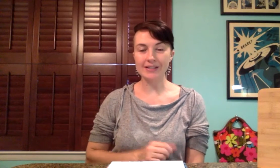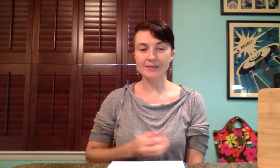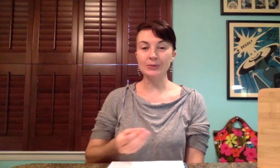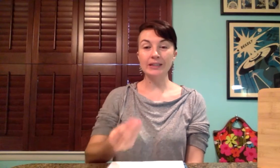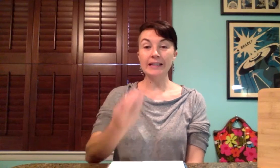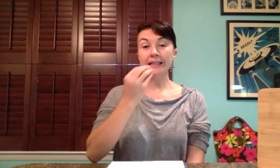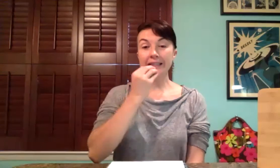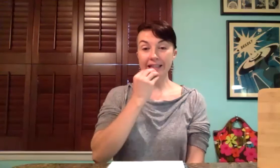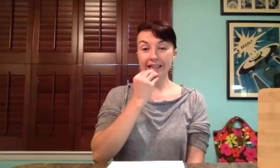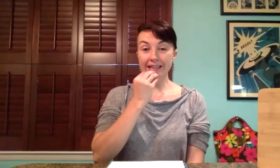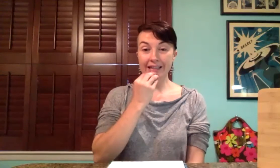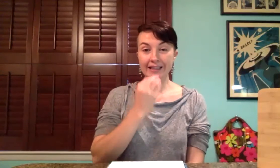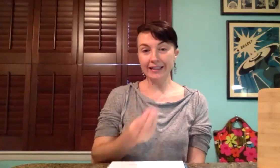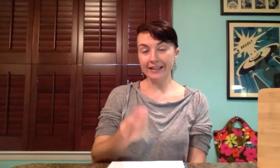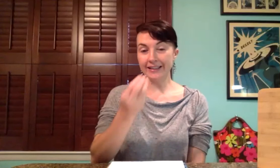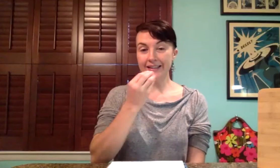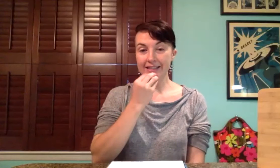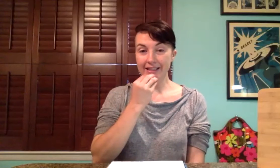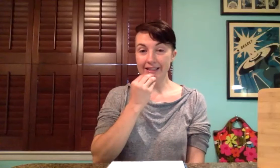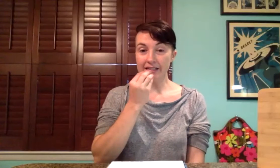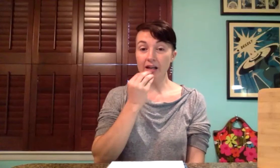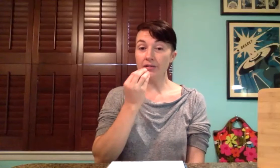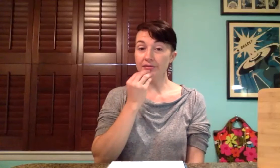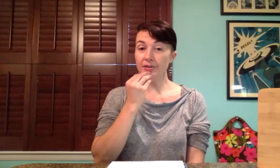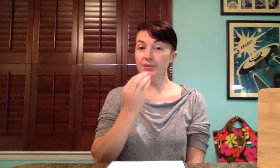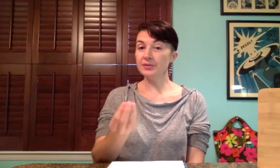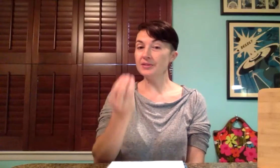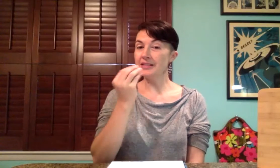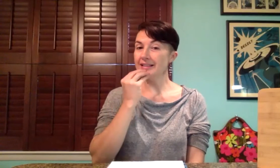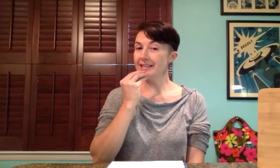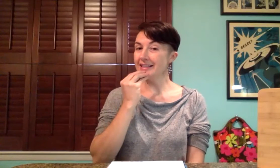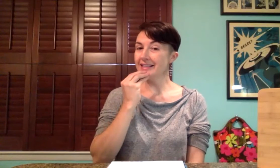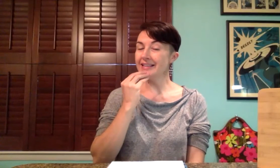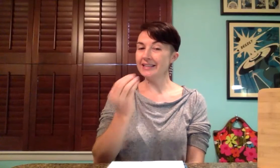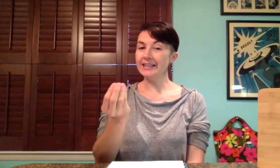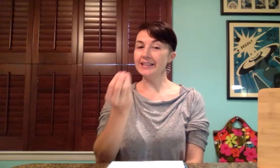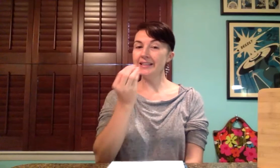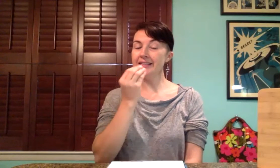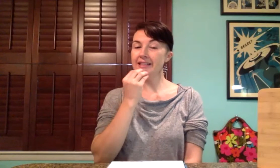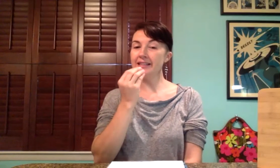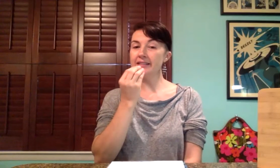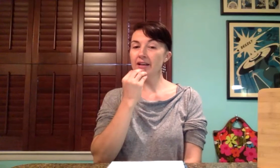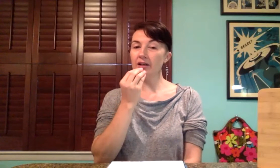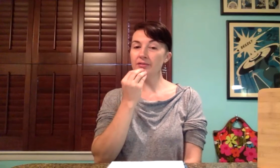to eat our food, eat our